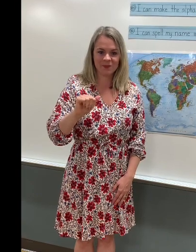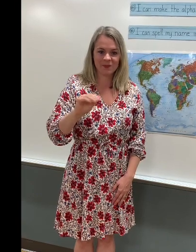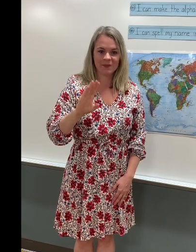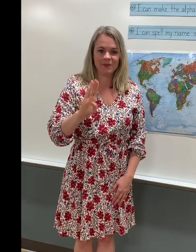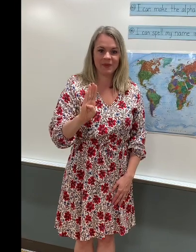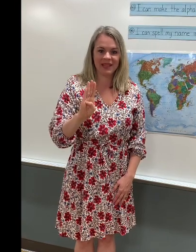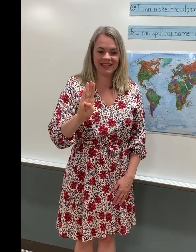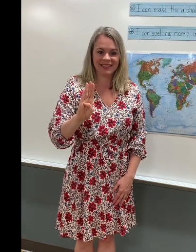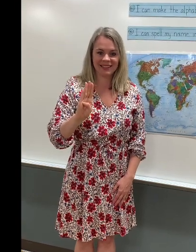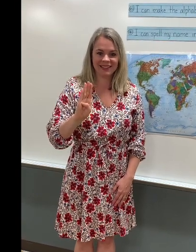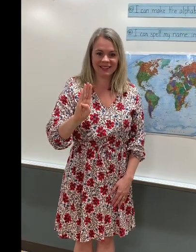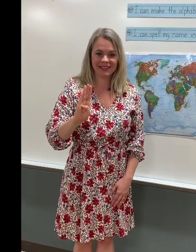B,